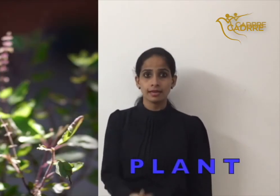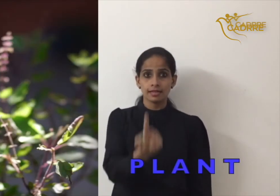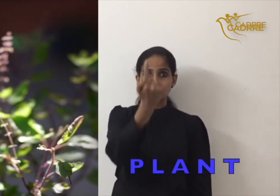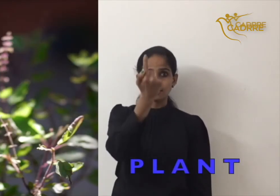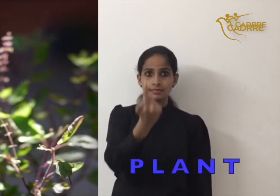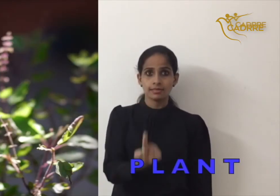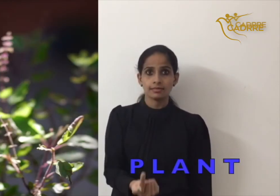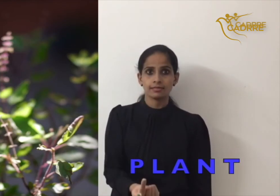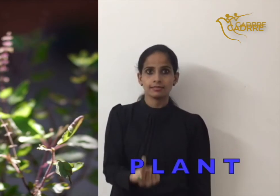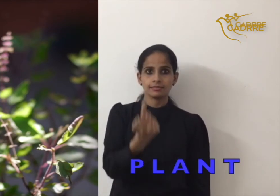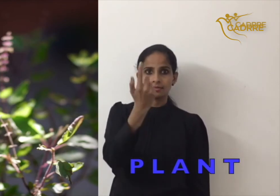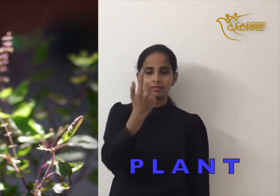plant,